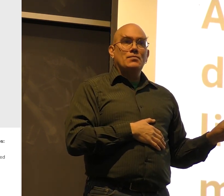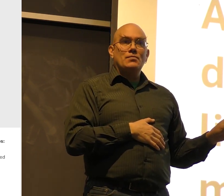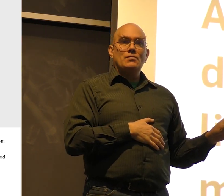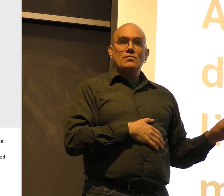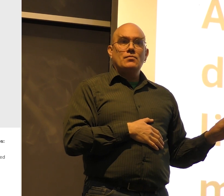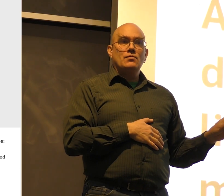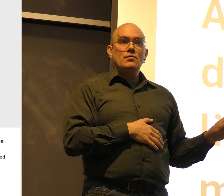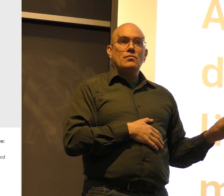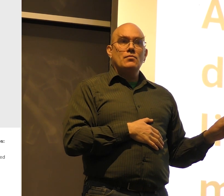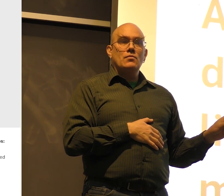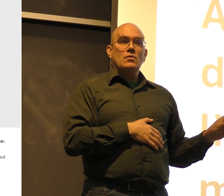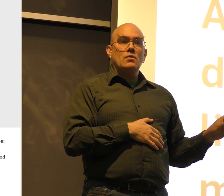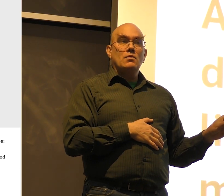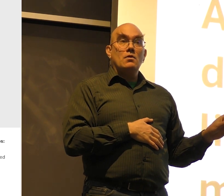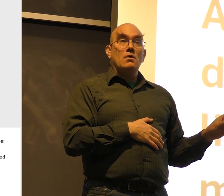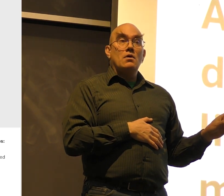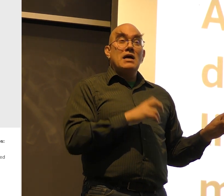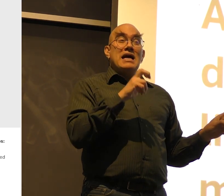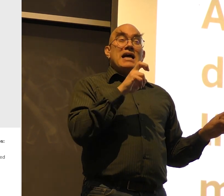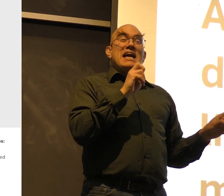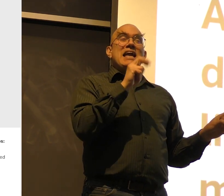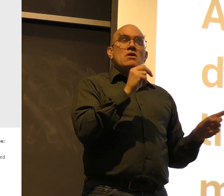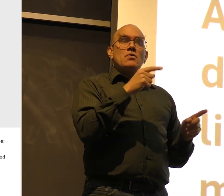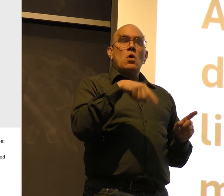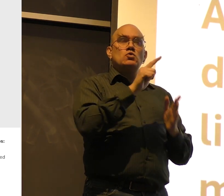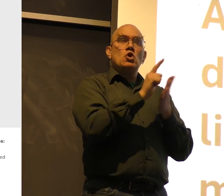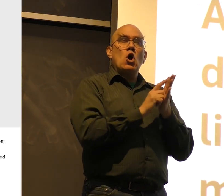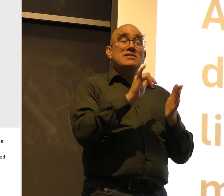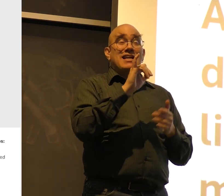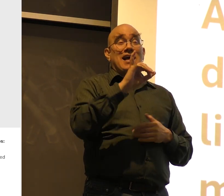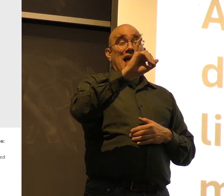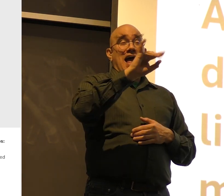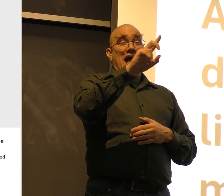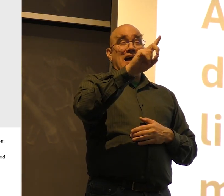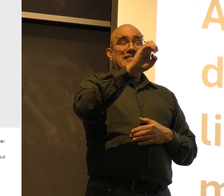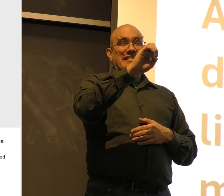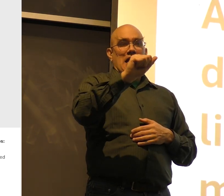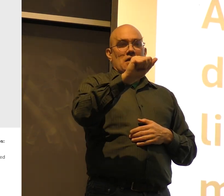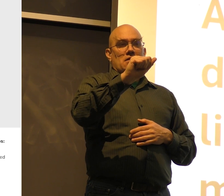from those laws as well under the disability umbrella. Even those laws, like